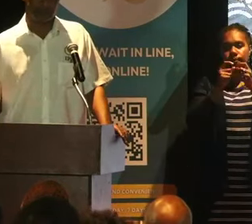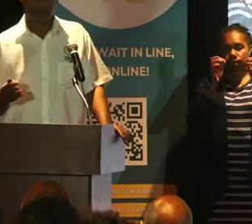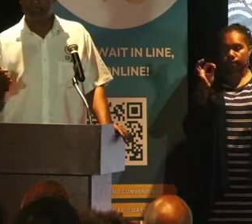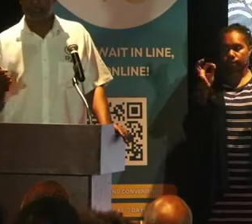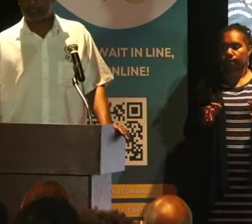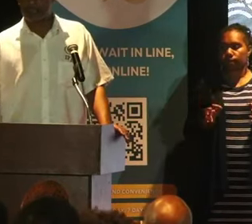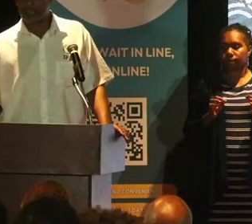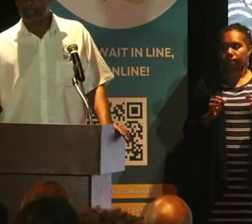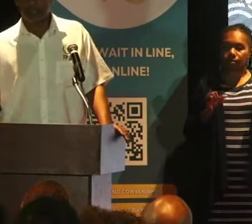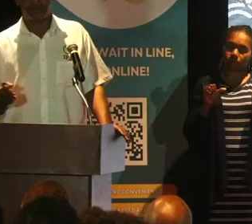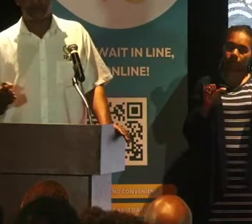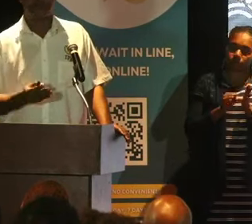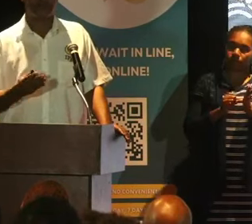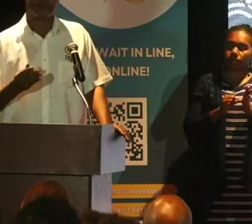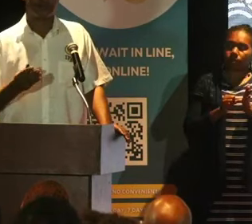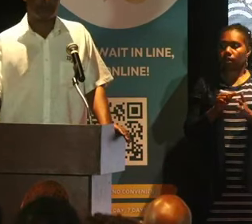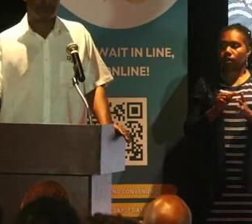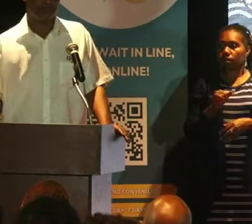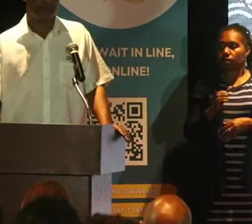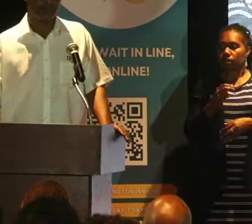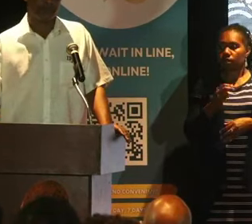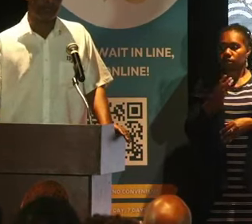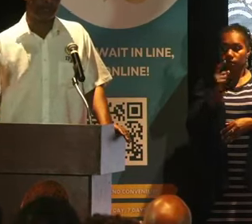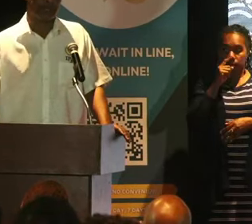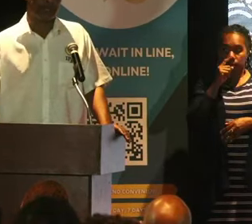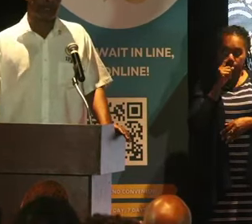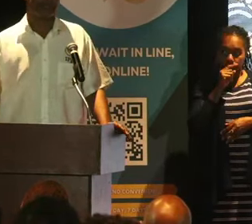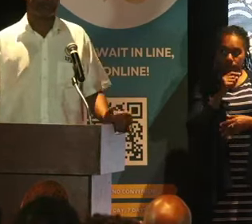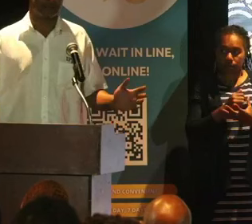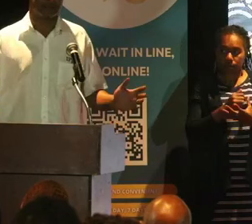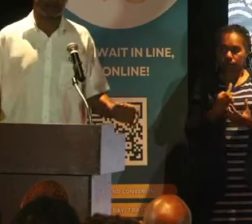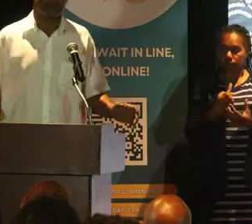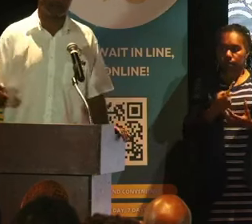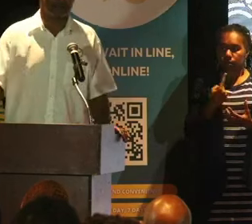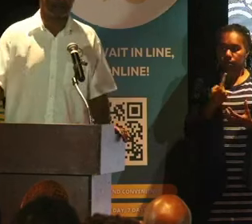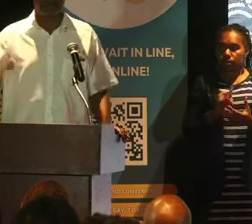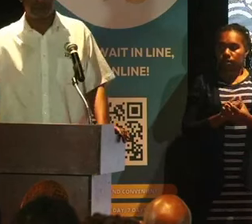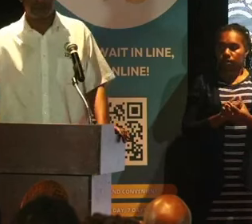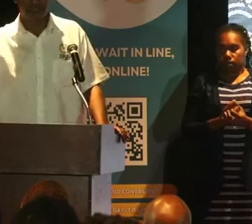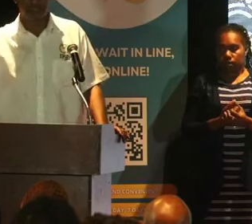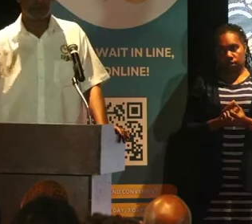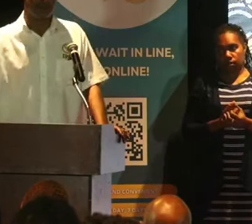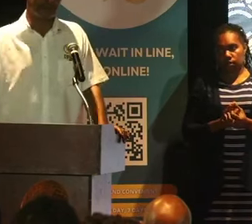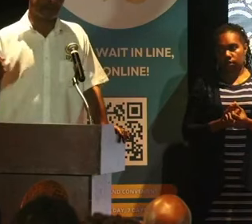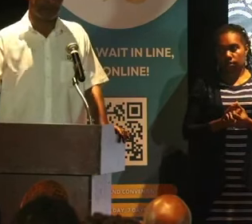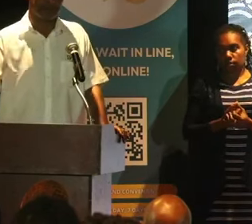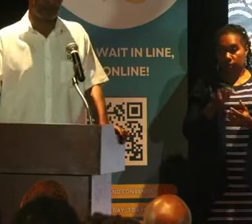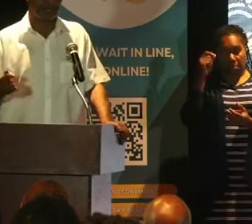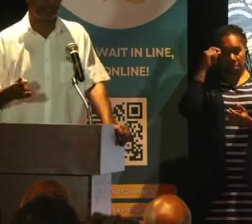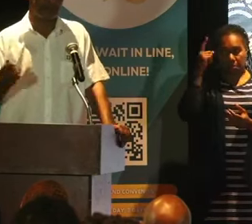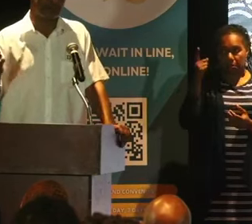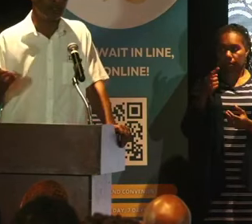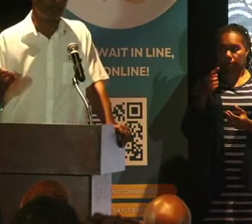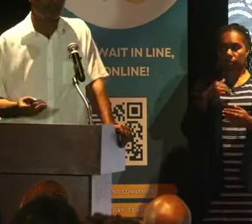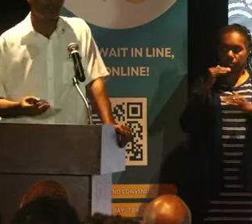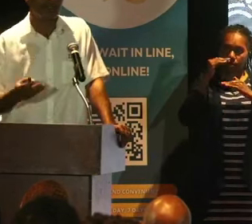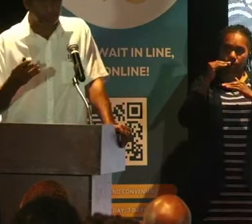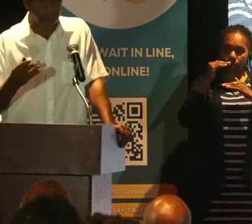or individuals who are from like different levels of society.